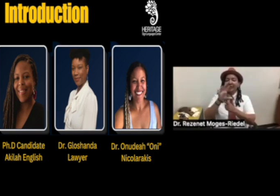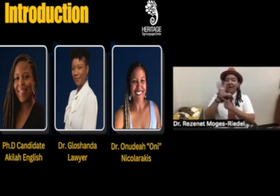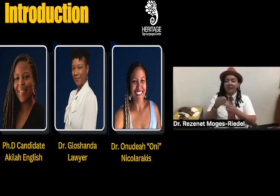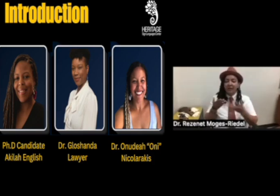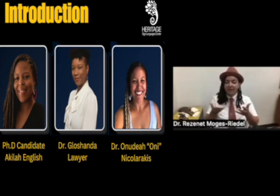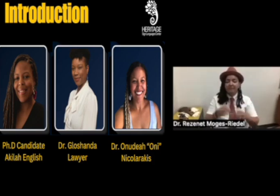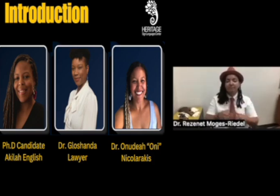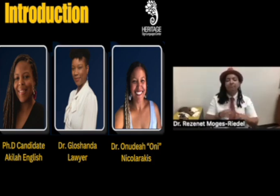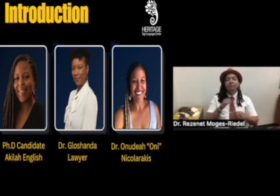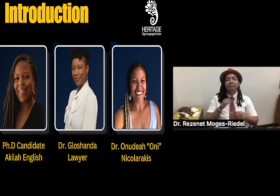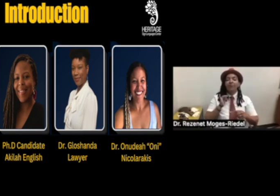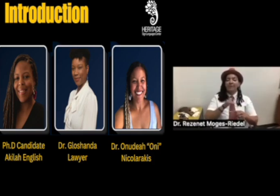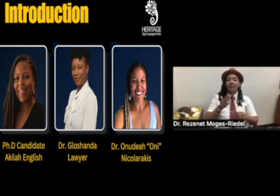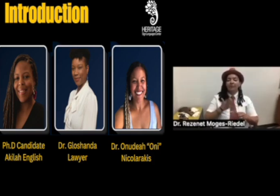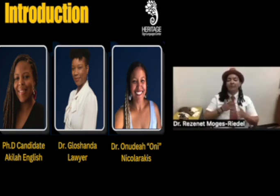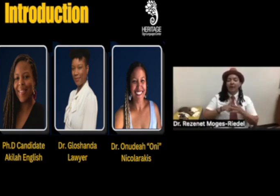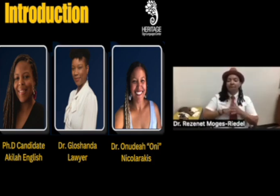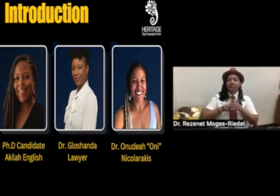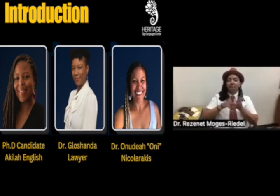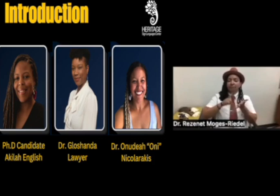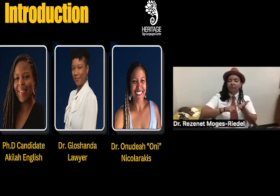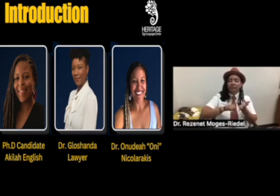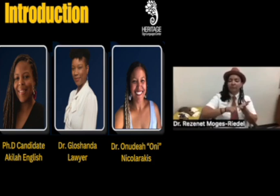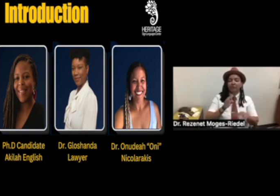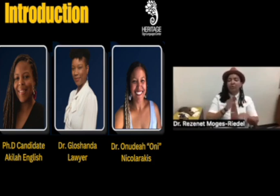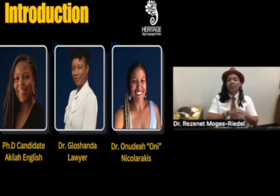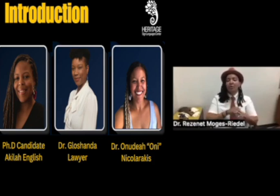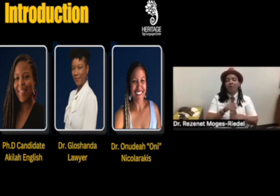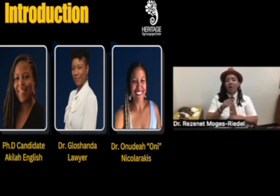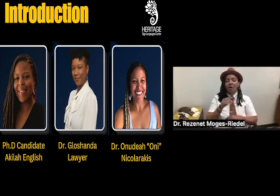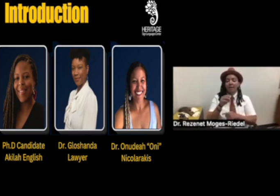a lot of the content that is published that isn't about our communities.